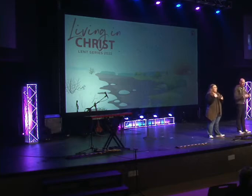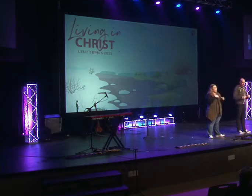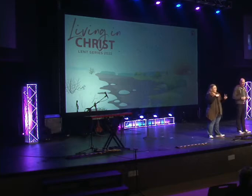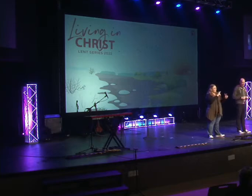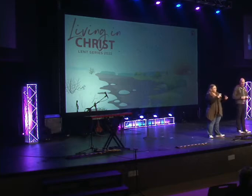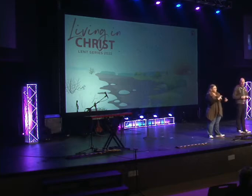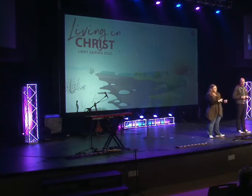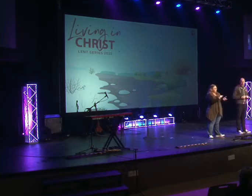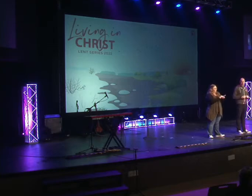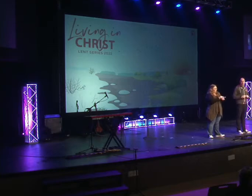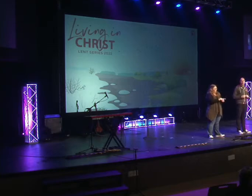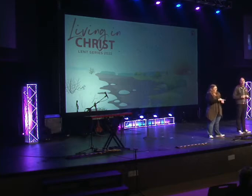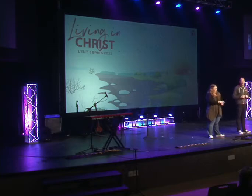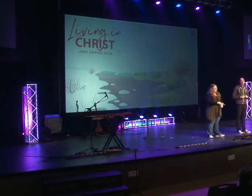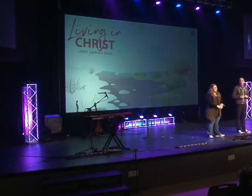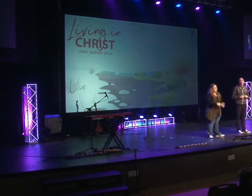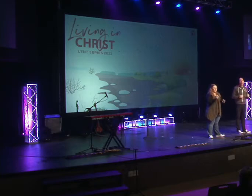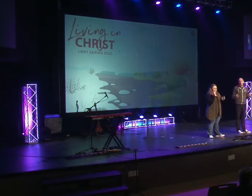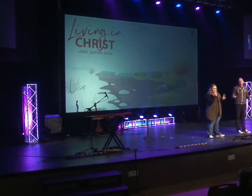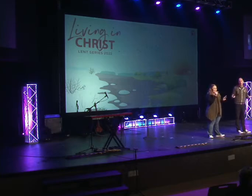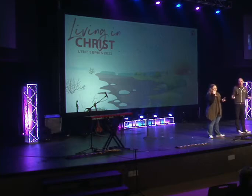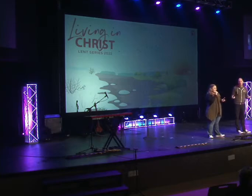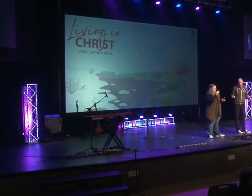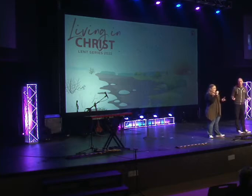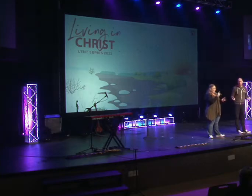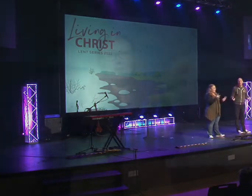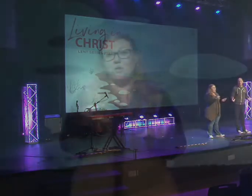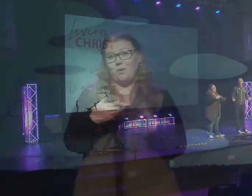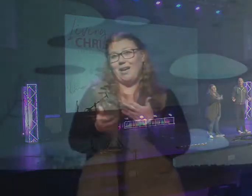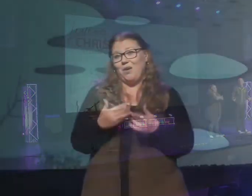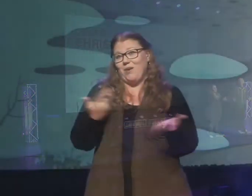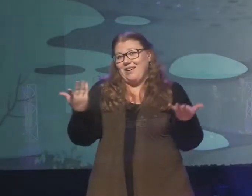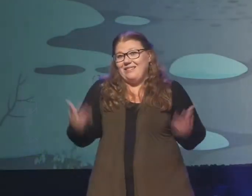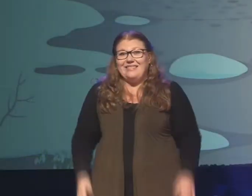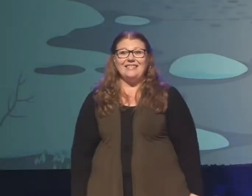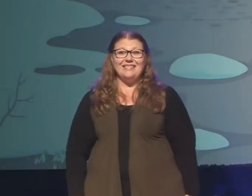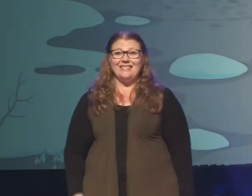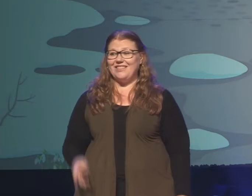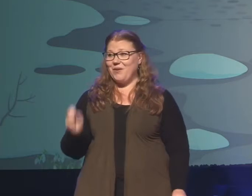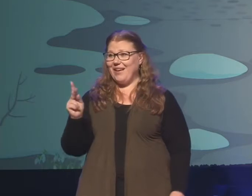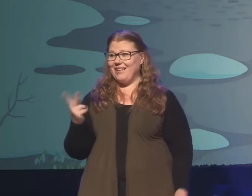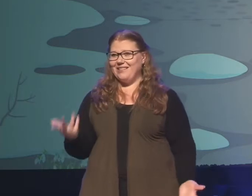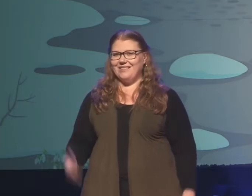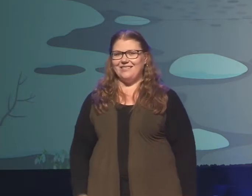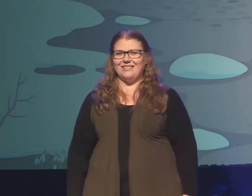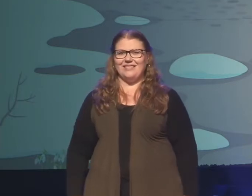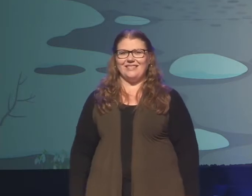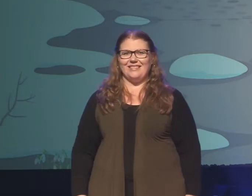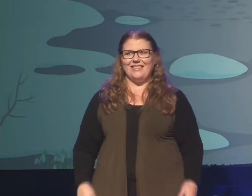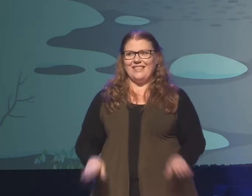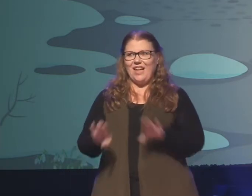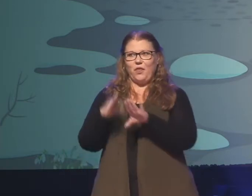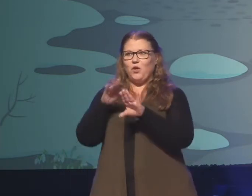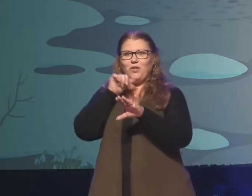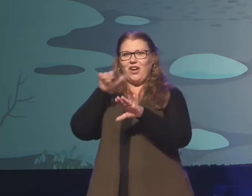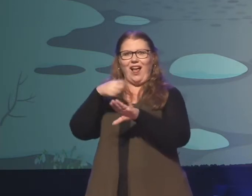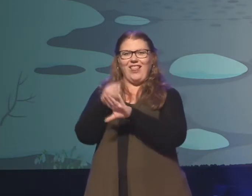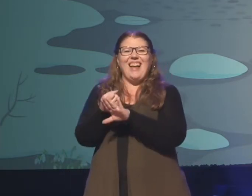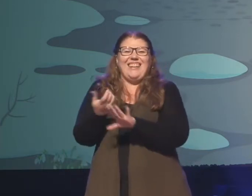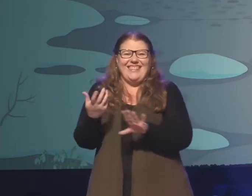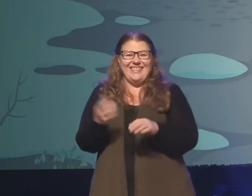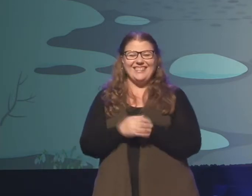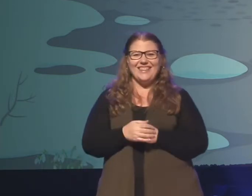in verse by verse, if that's okay. If it's not okay, I'm going to do it anyway. Okay? going to do it. The doors aren't locked. All right, no. So here we